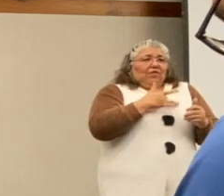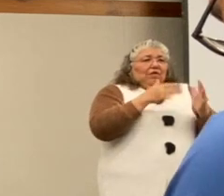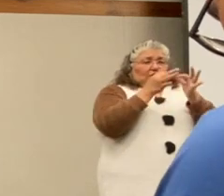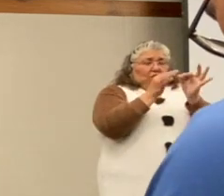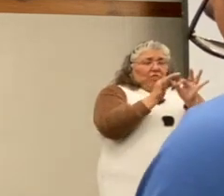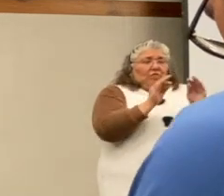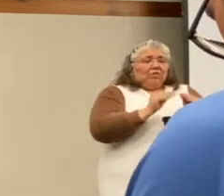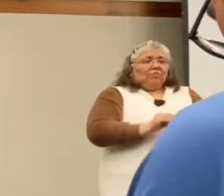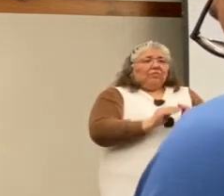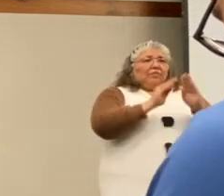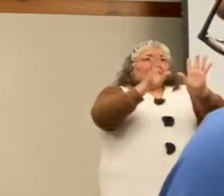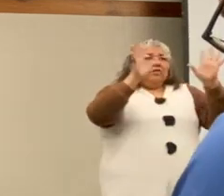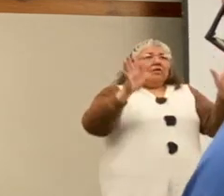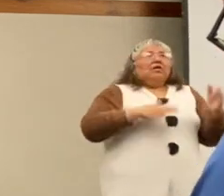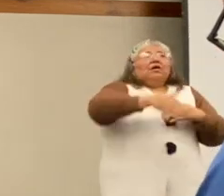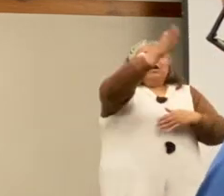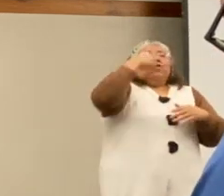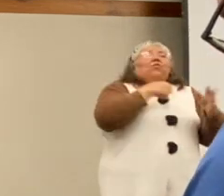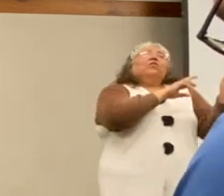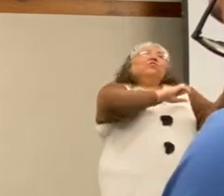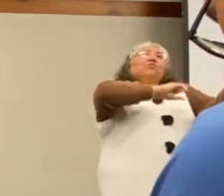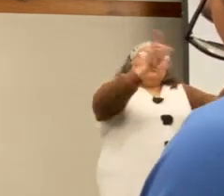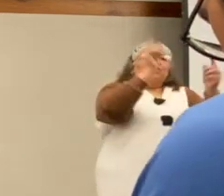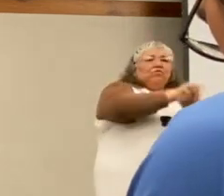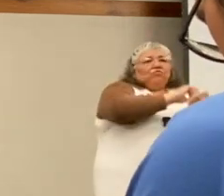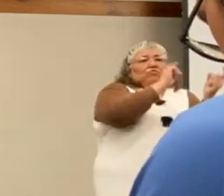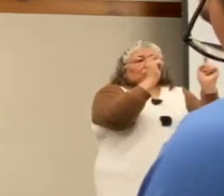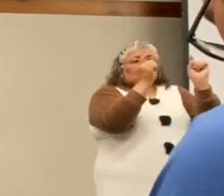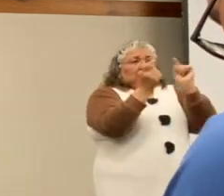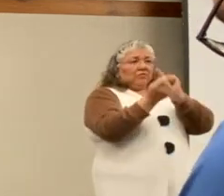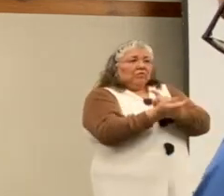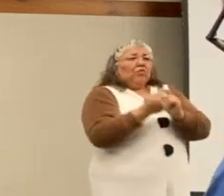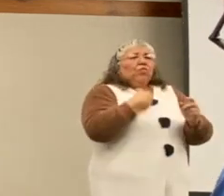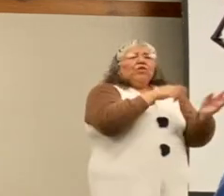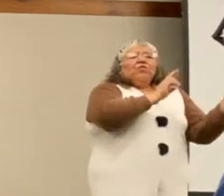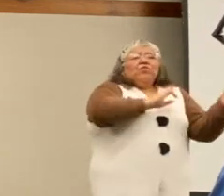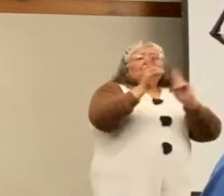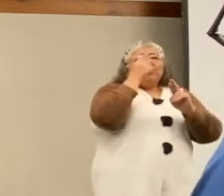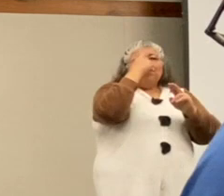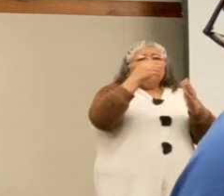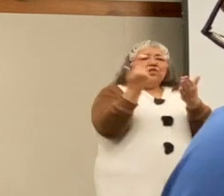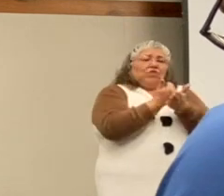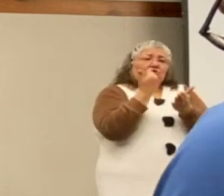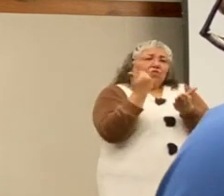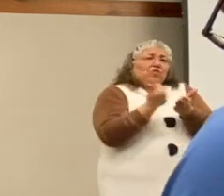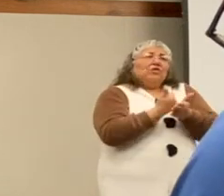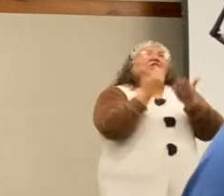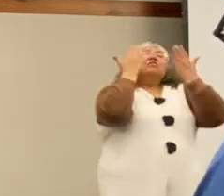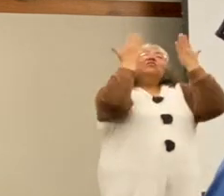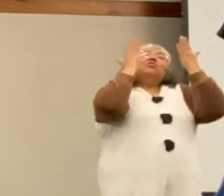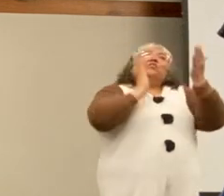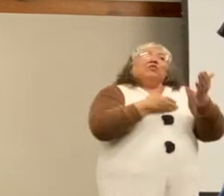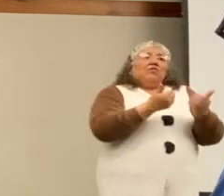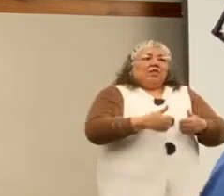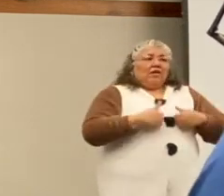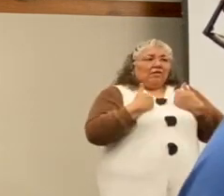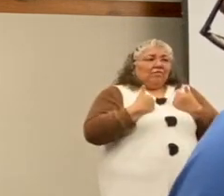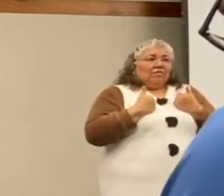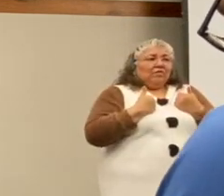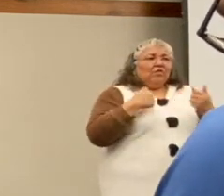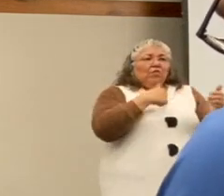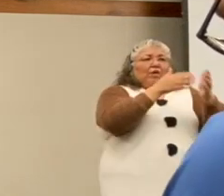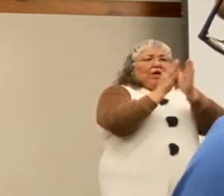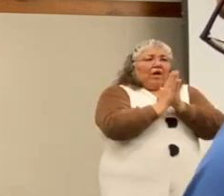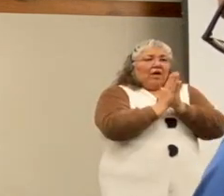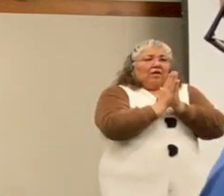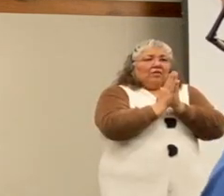more clearly. God, we're ready for transformation. Father, we're ready for the newness of you in our lives. And we just